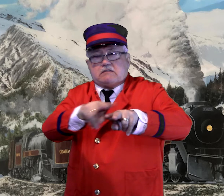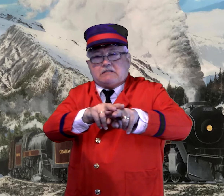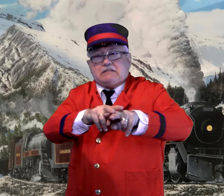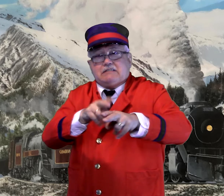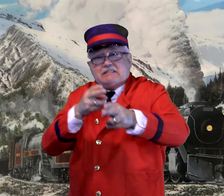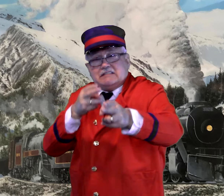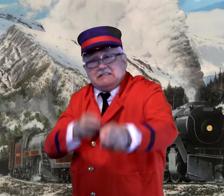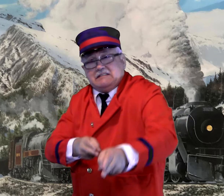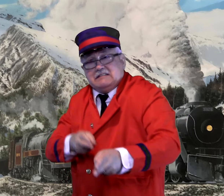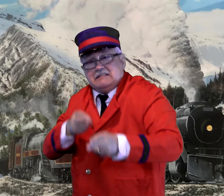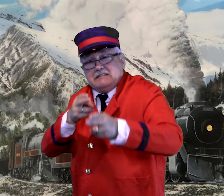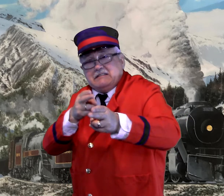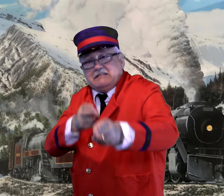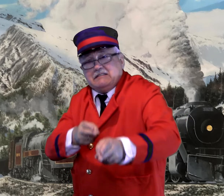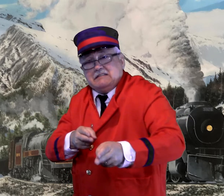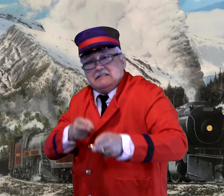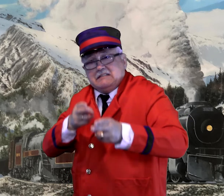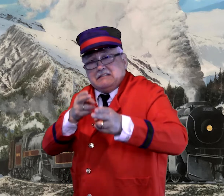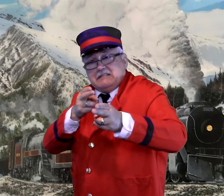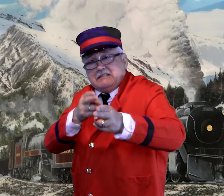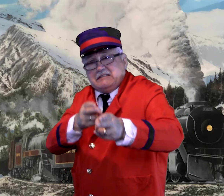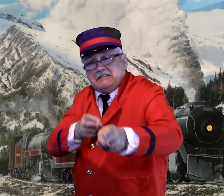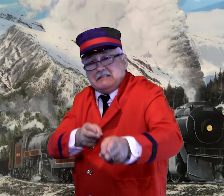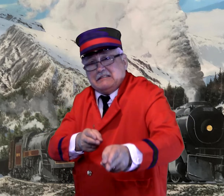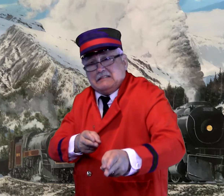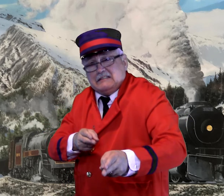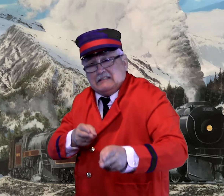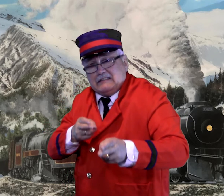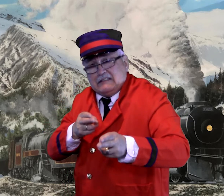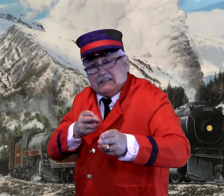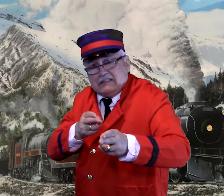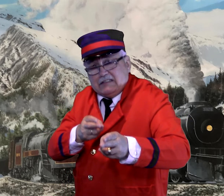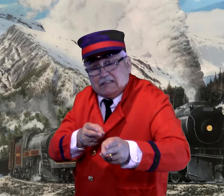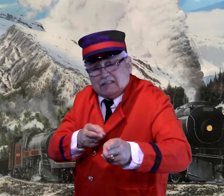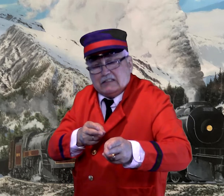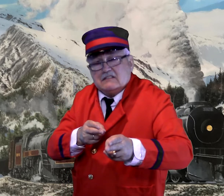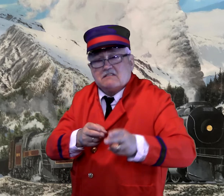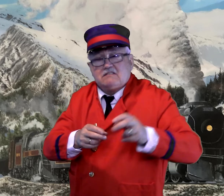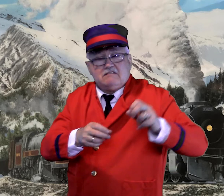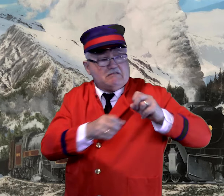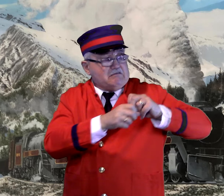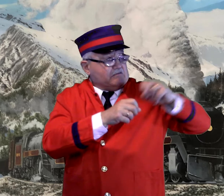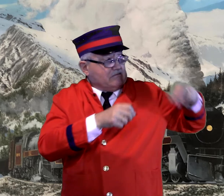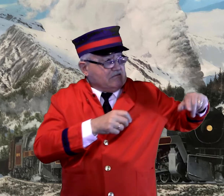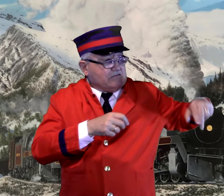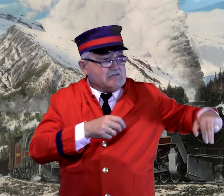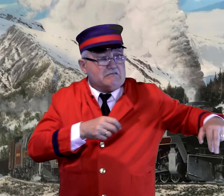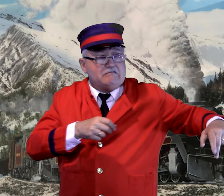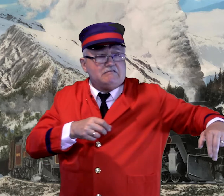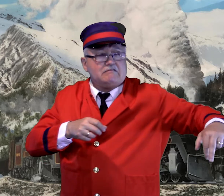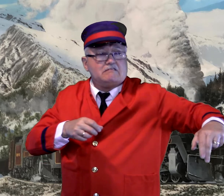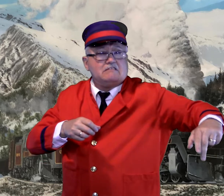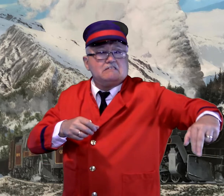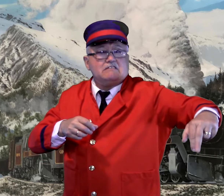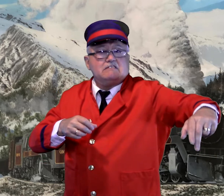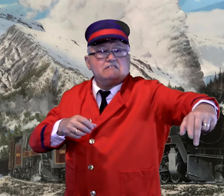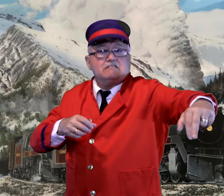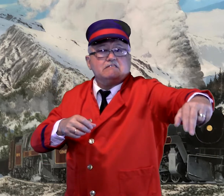was. Ahead, he saw his siding and so brought the train to a stop. One of the